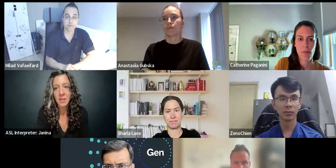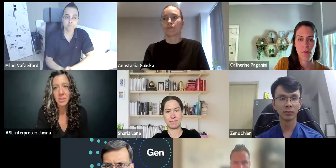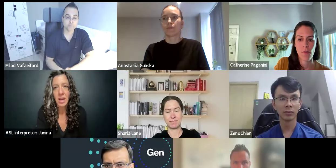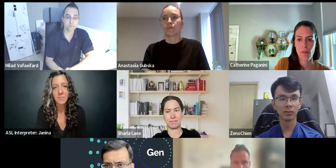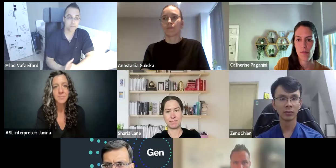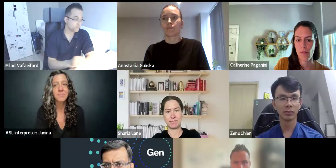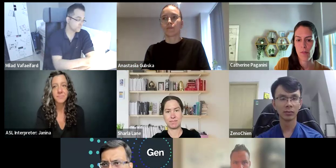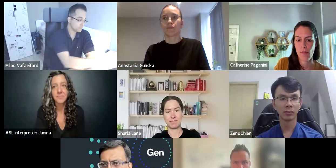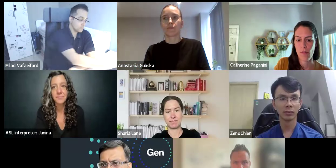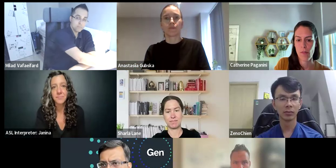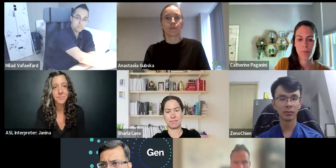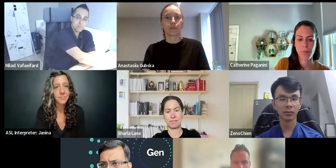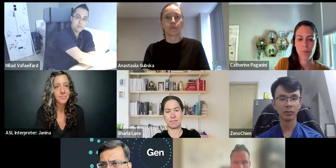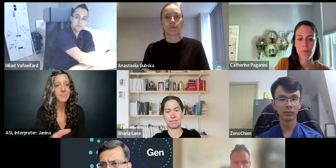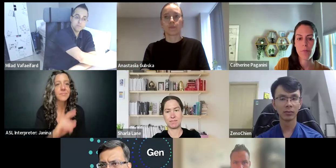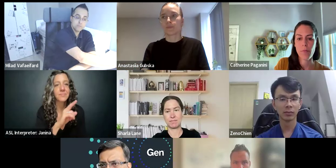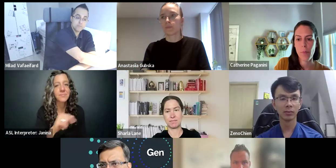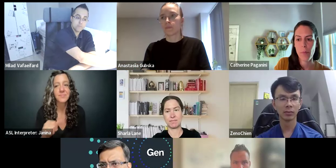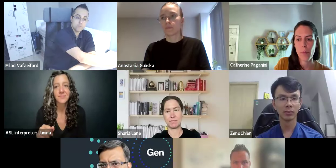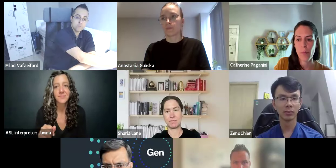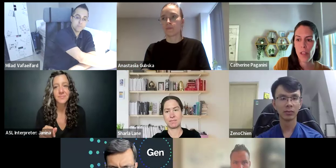link right there in the chat.